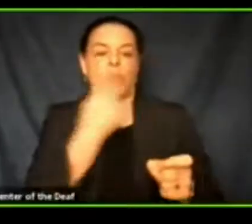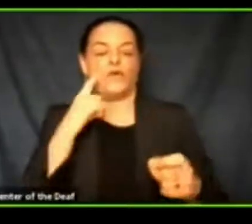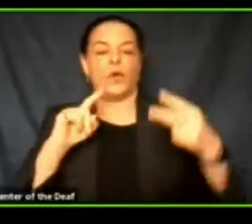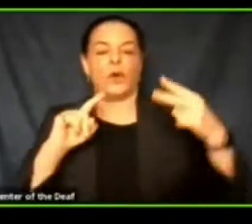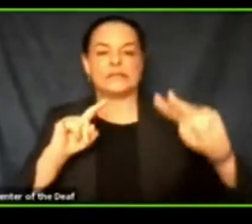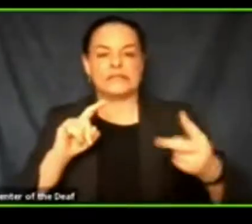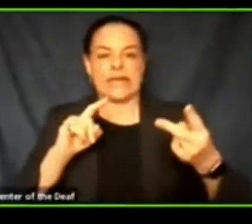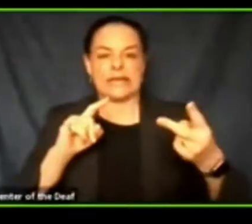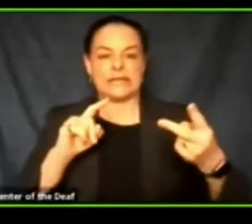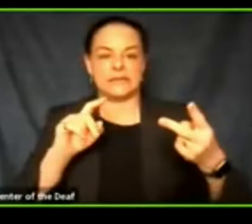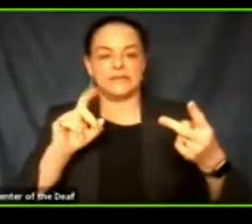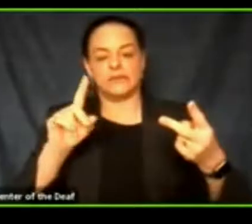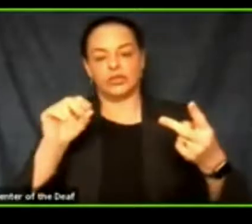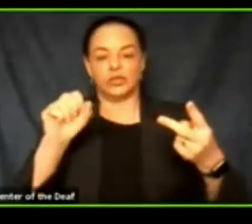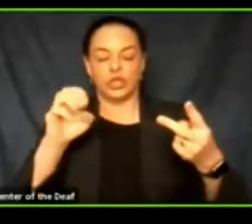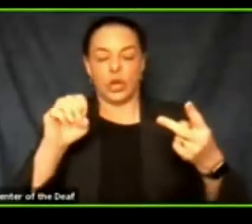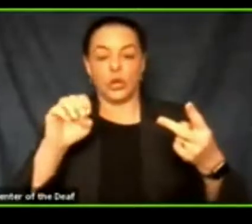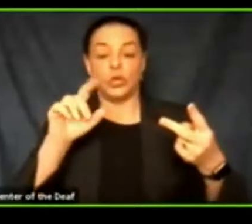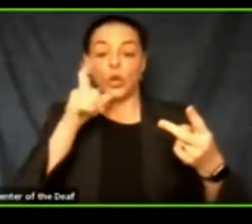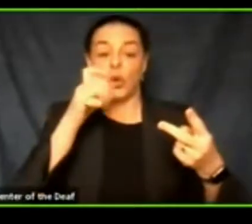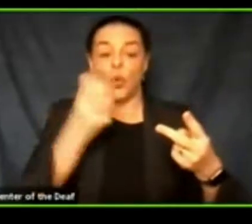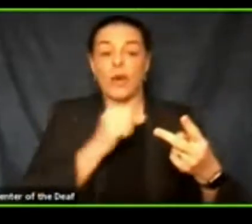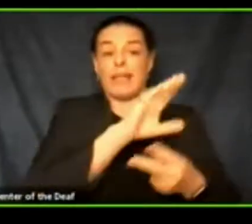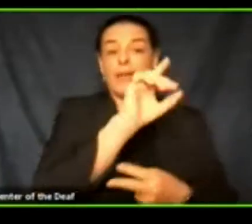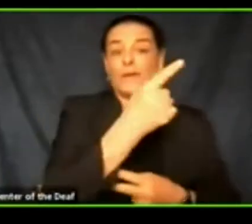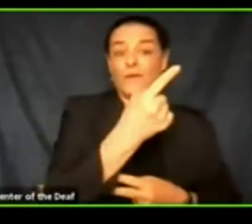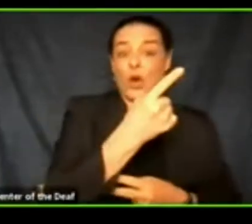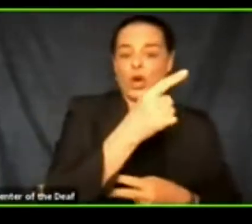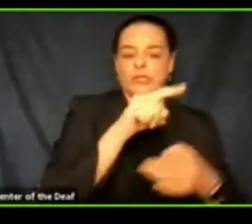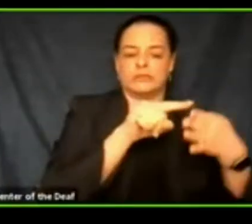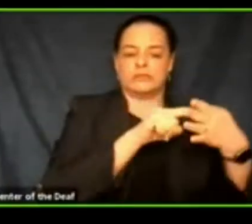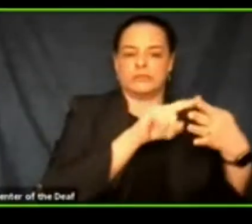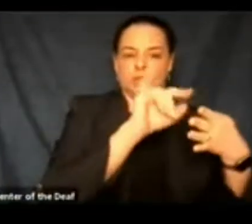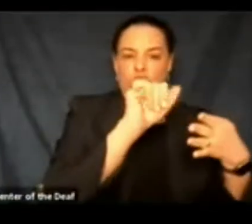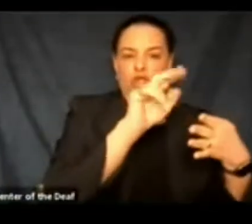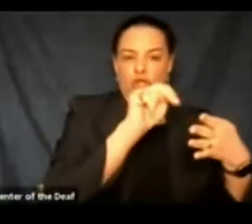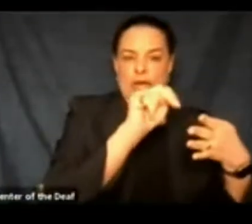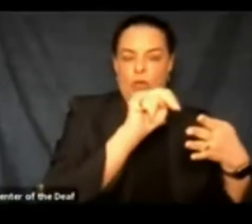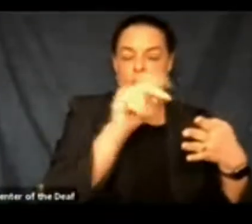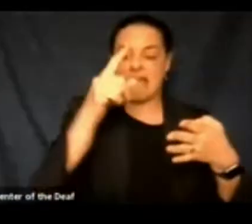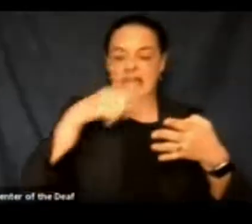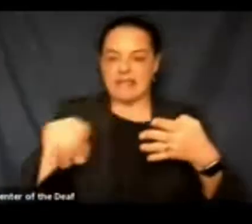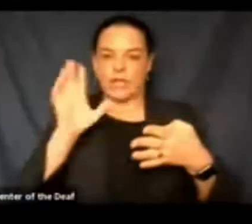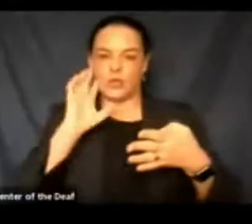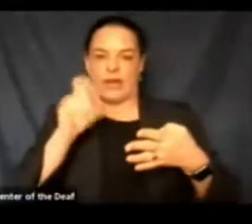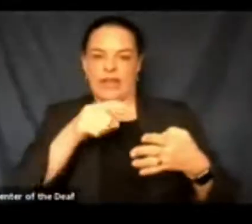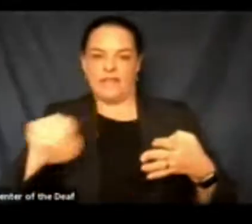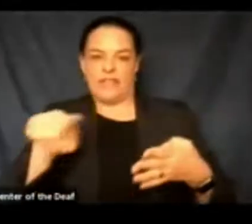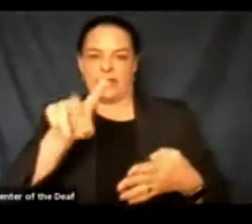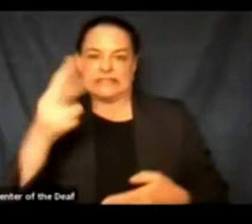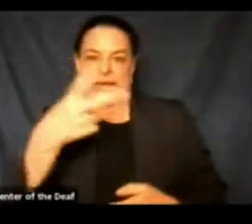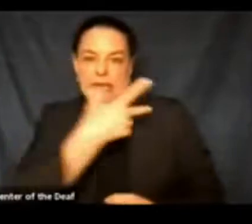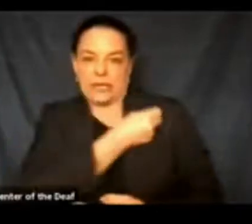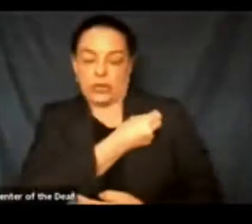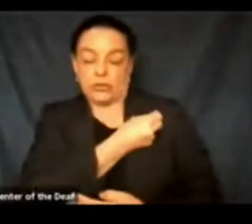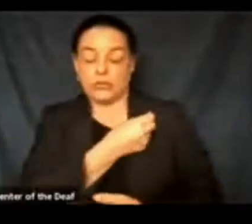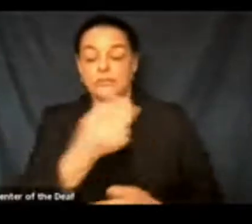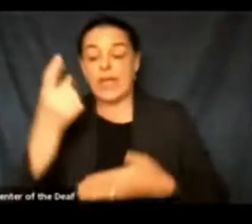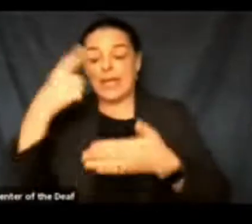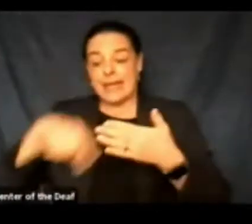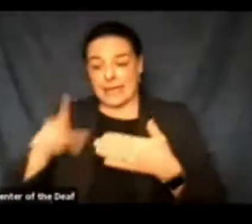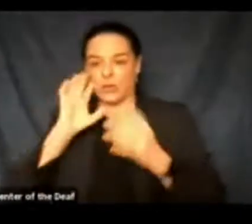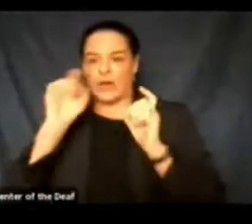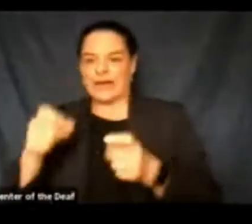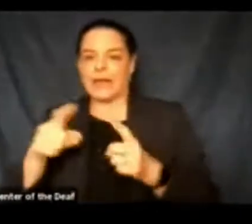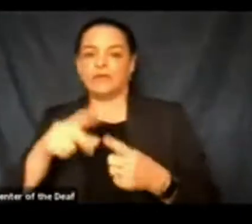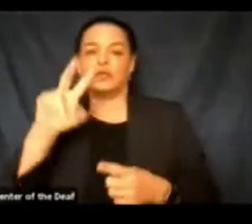dose through Kchd at the beginning of January. Next week, we will be working to provide second doses to those living